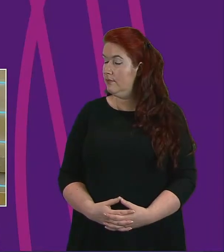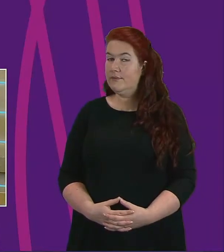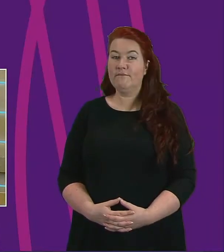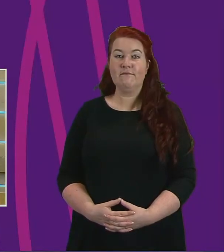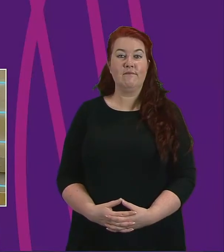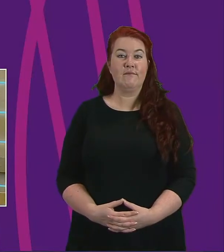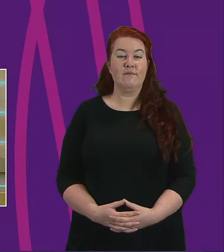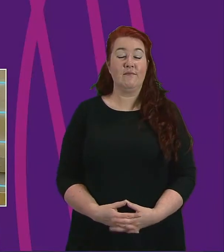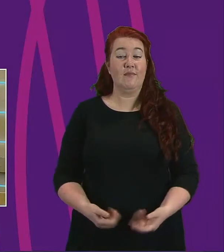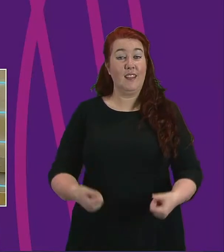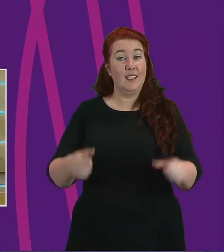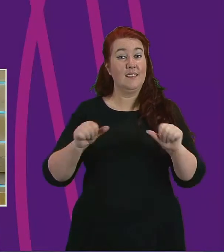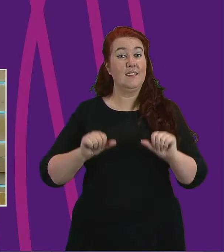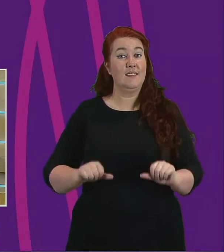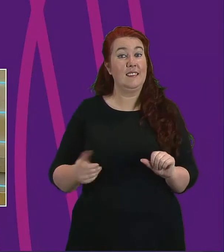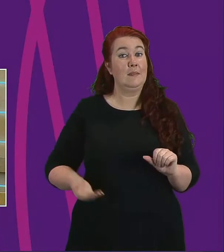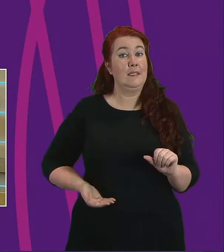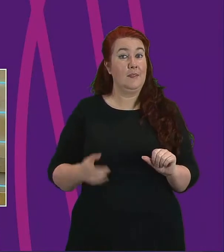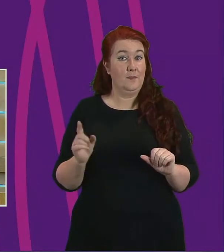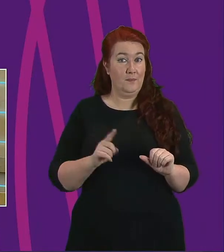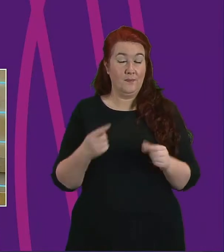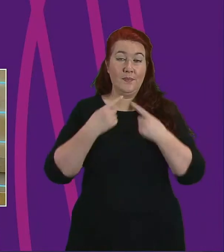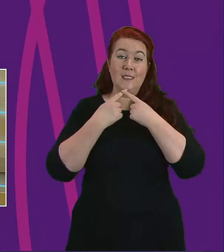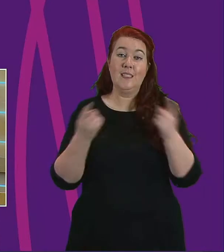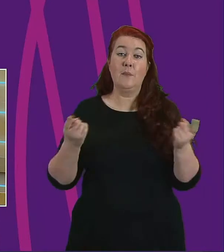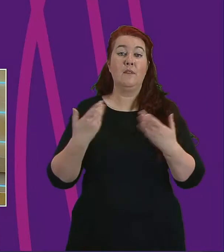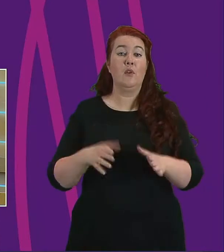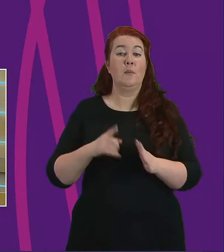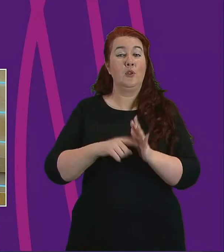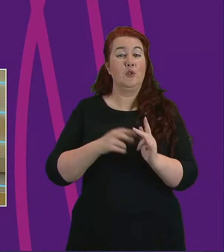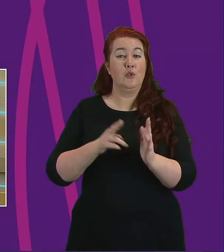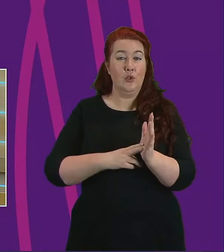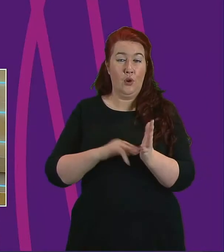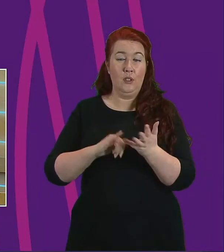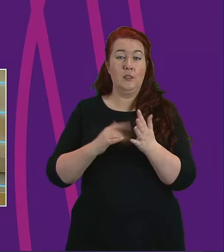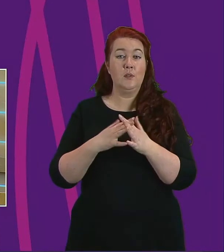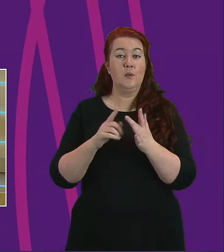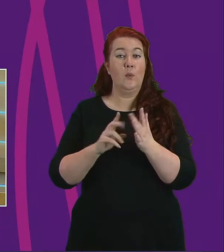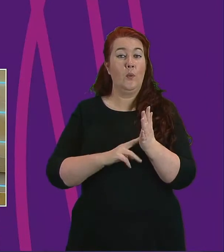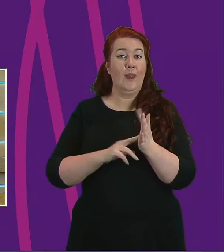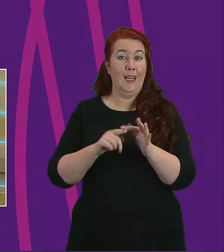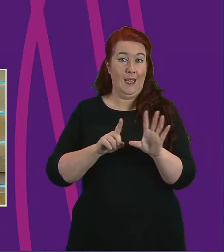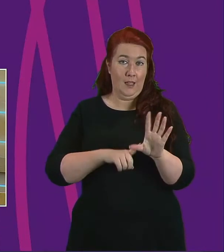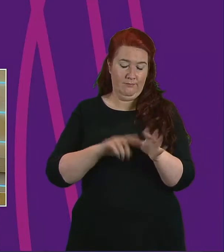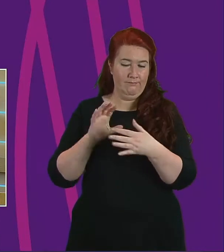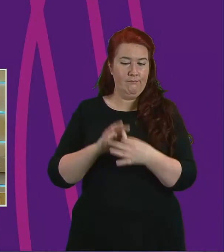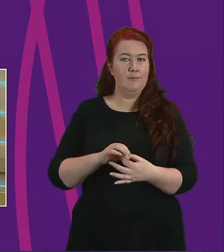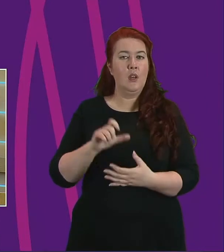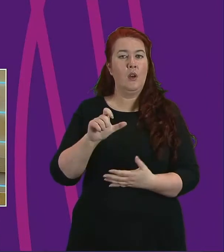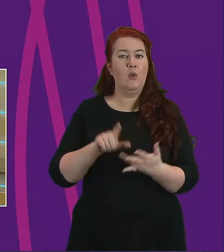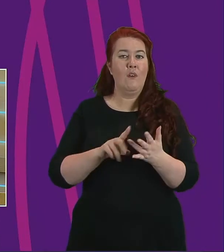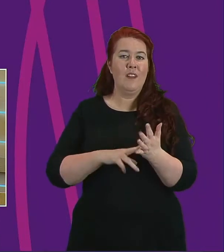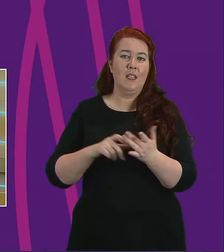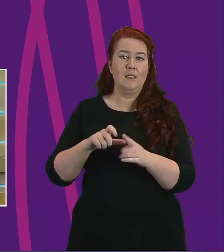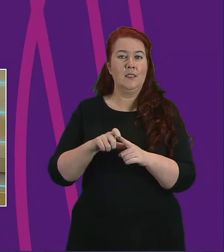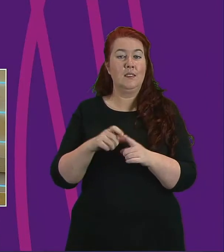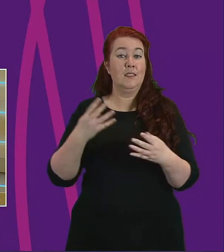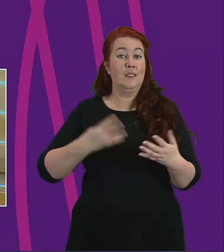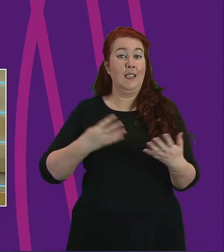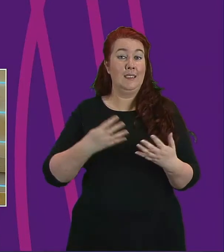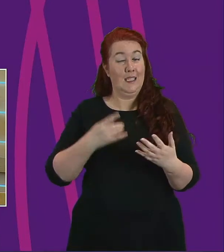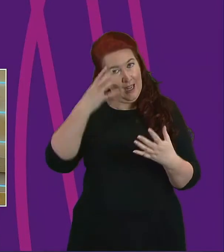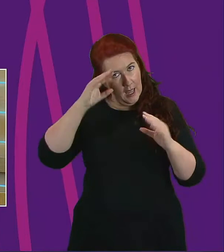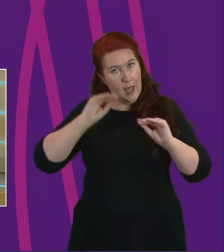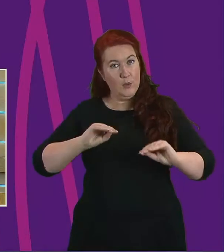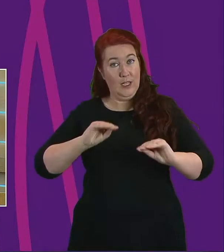The next item of business is a statement by John Swinney on COVID-19 education. The Cabinet Secretary will take questions at the end